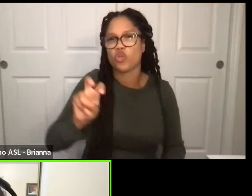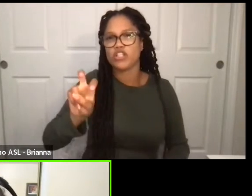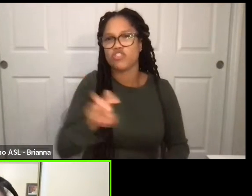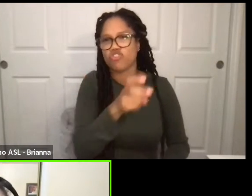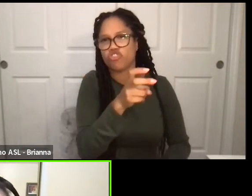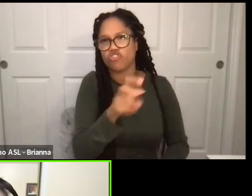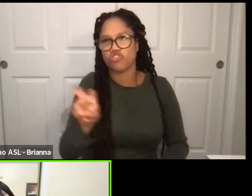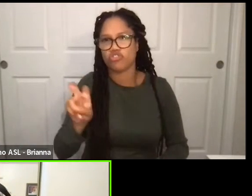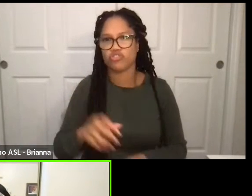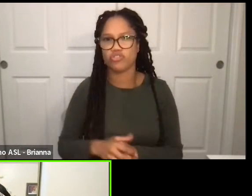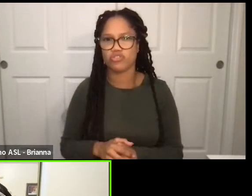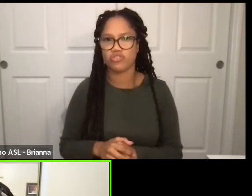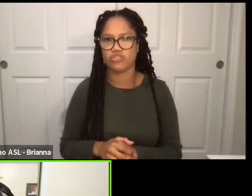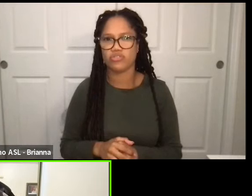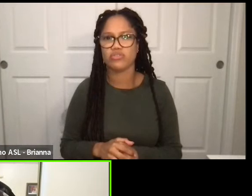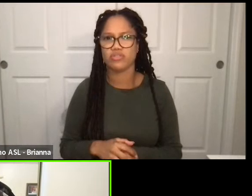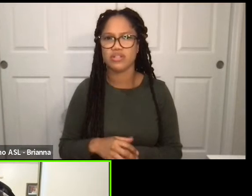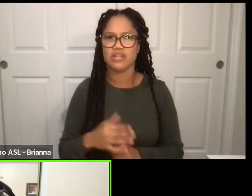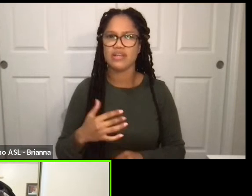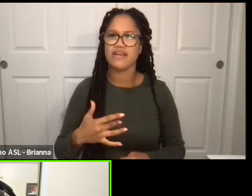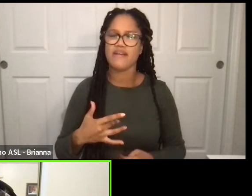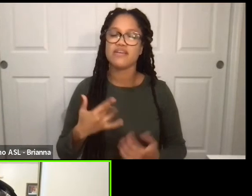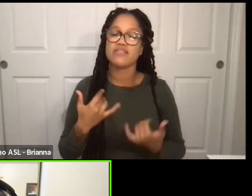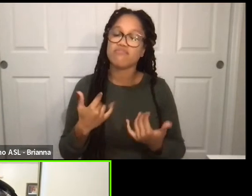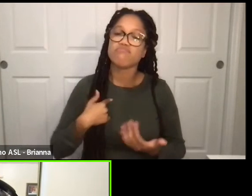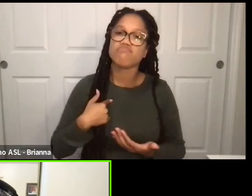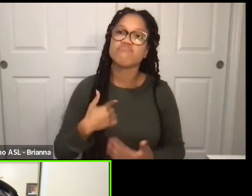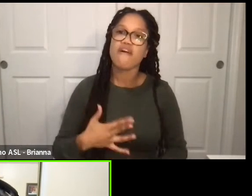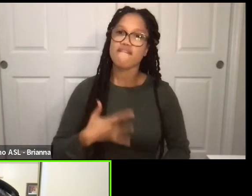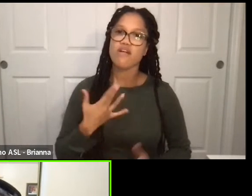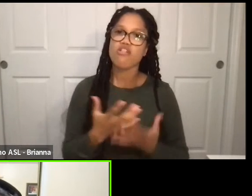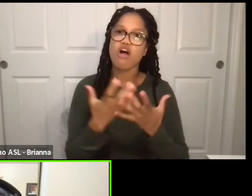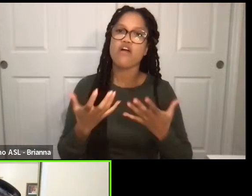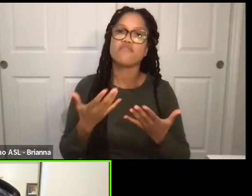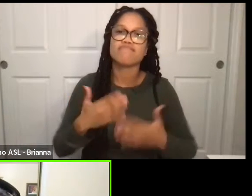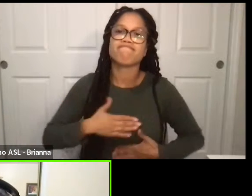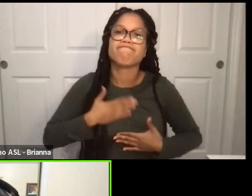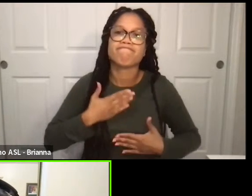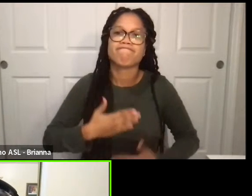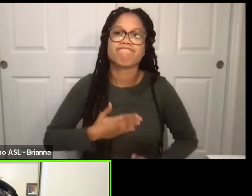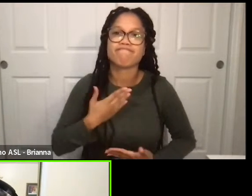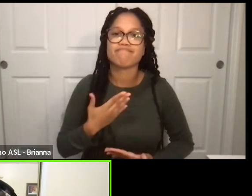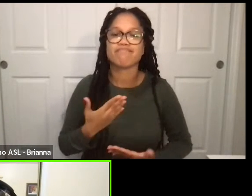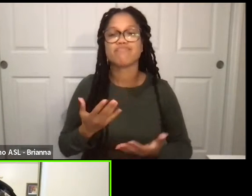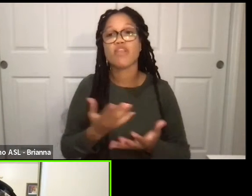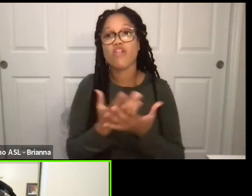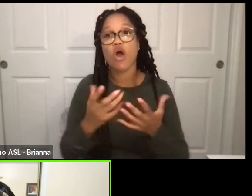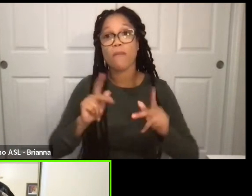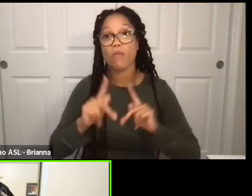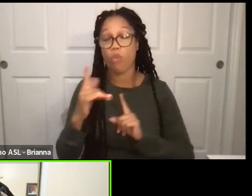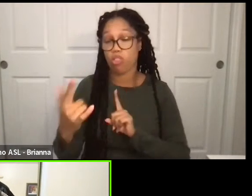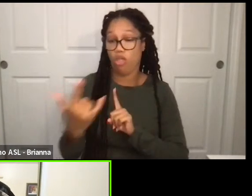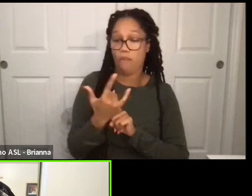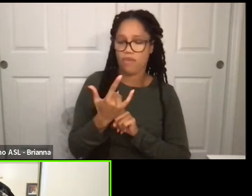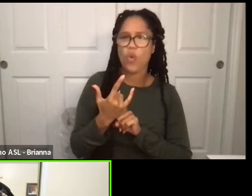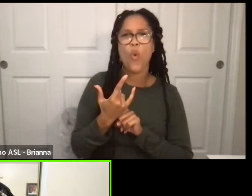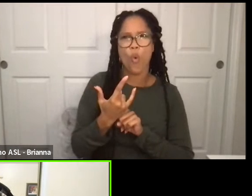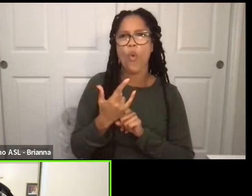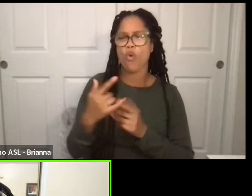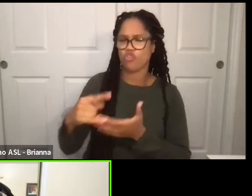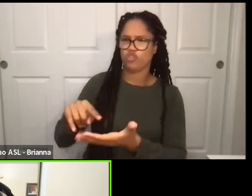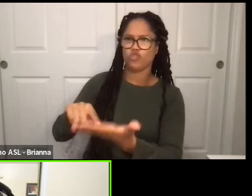And I also am experiencing just a lot of gratitude because I have a lot of loved ones who are stepping in to show me that they care about me.